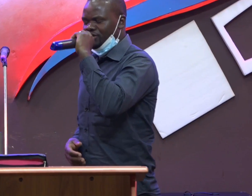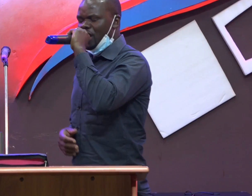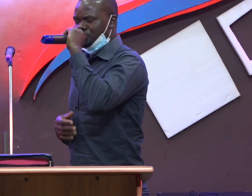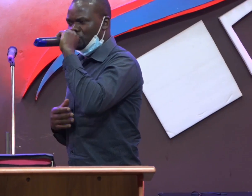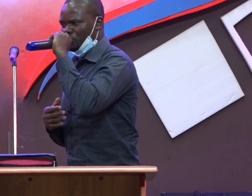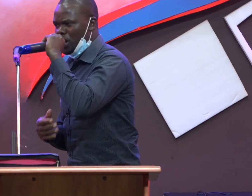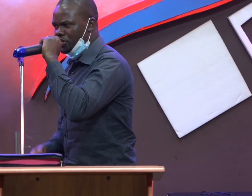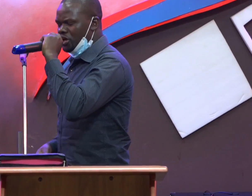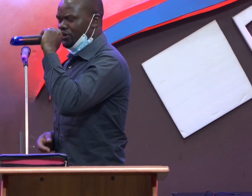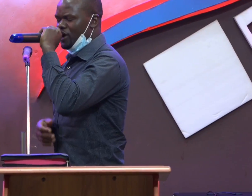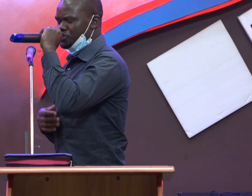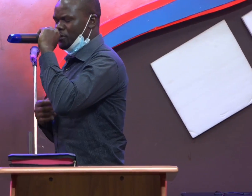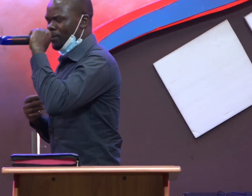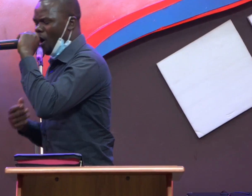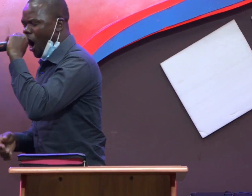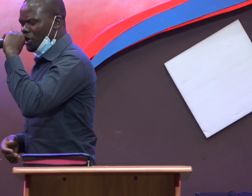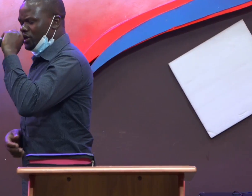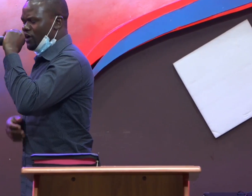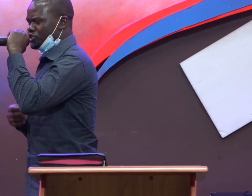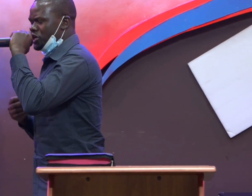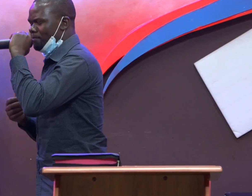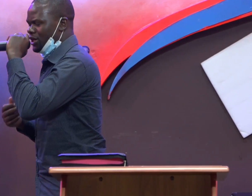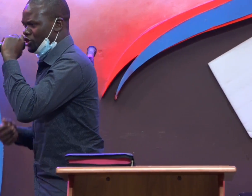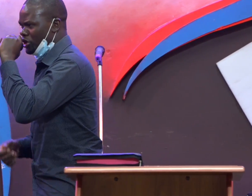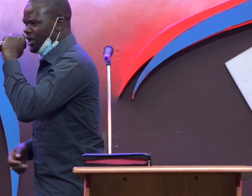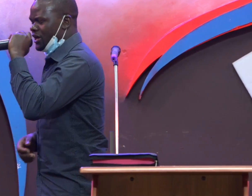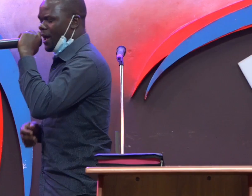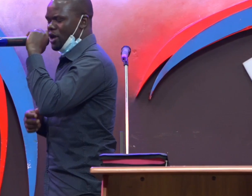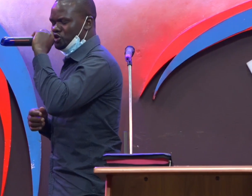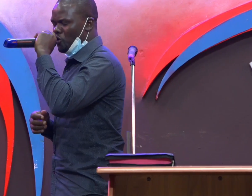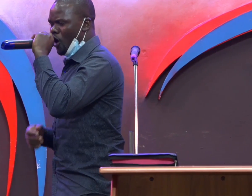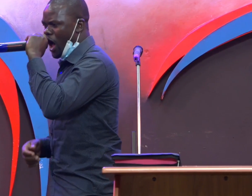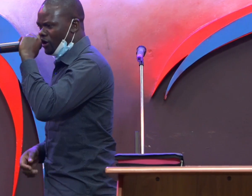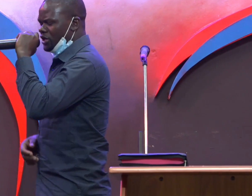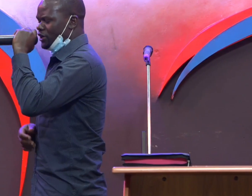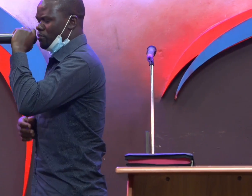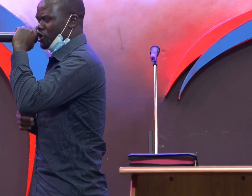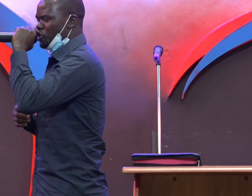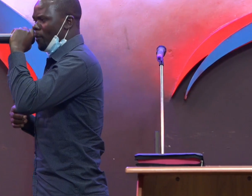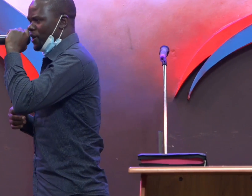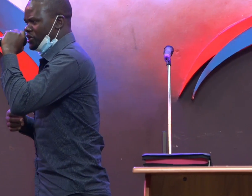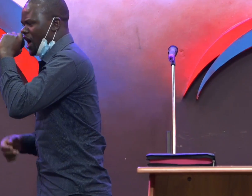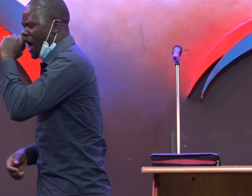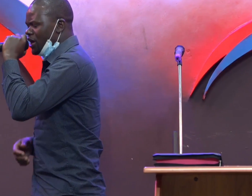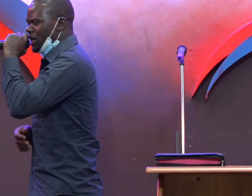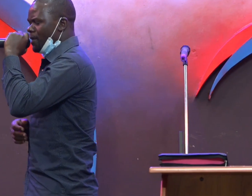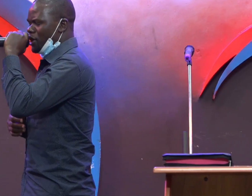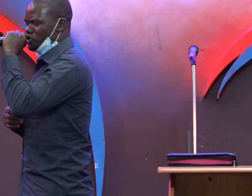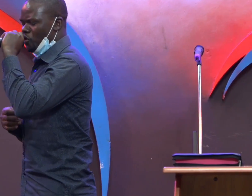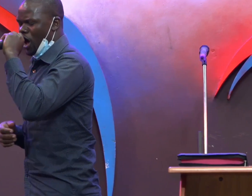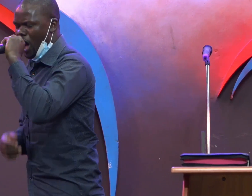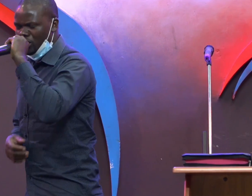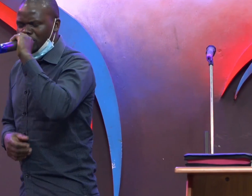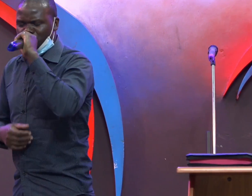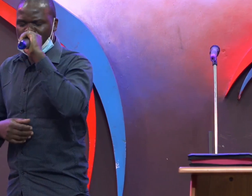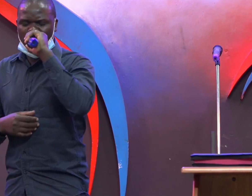grace, give us the grace, give us the power, give us the ability. Let there be a new well that will be reopened in us. Let there be a